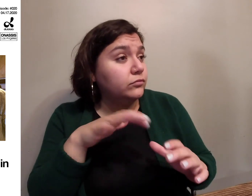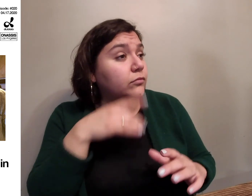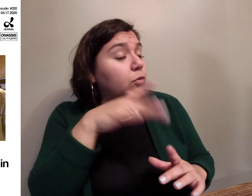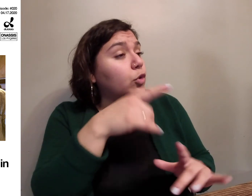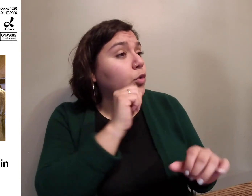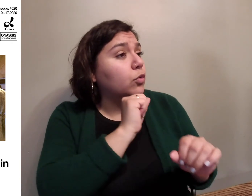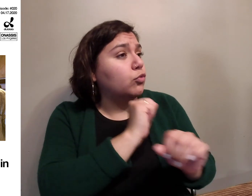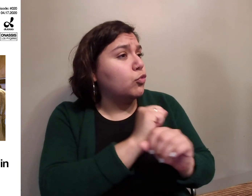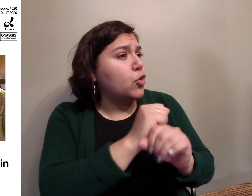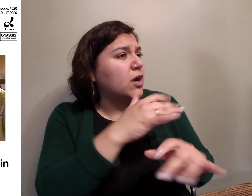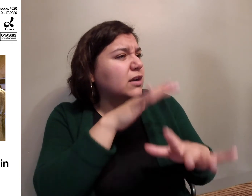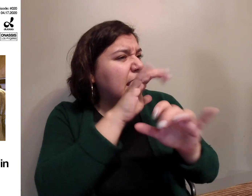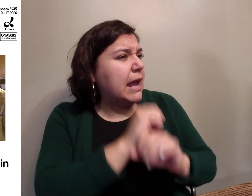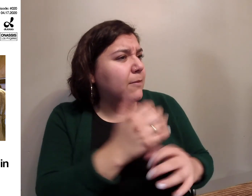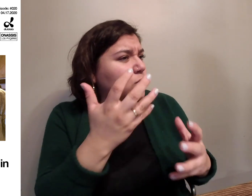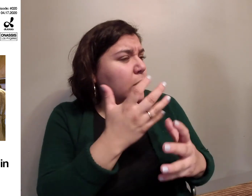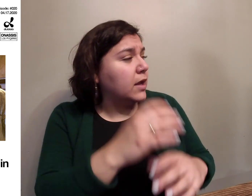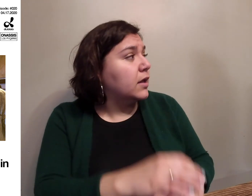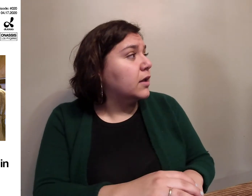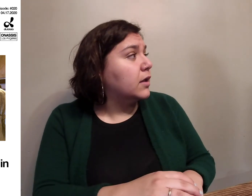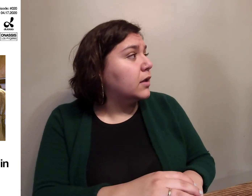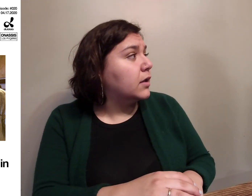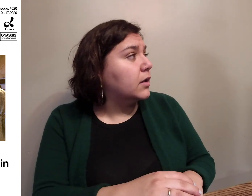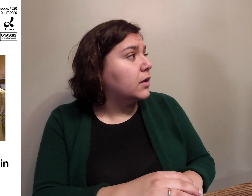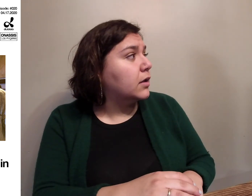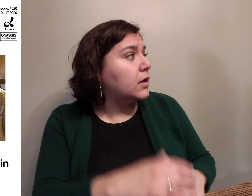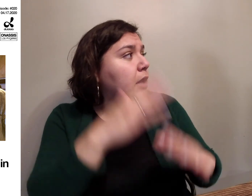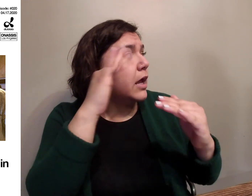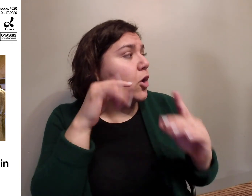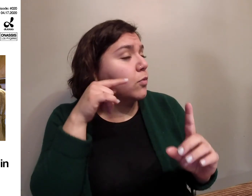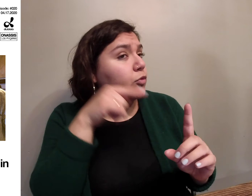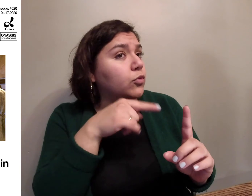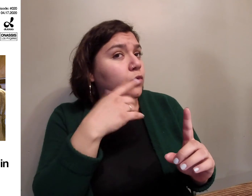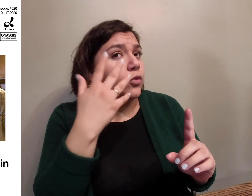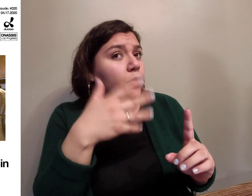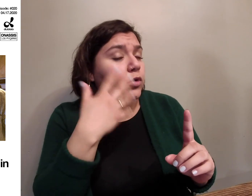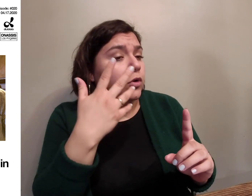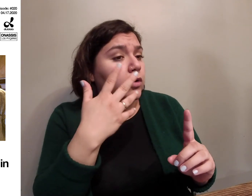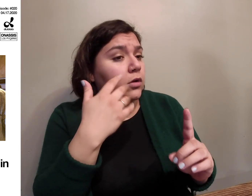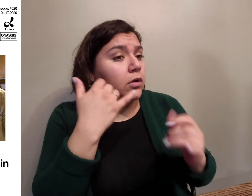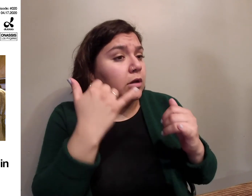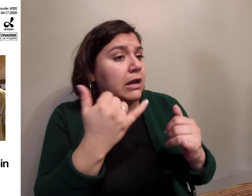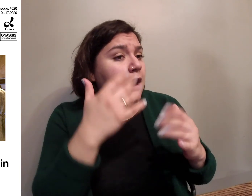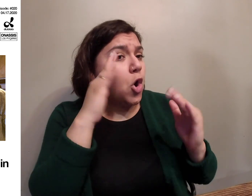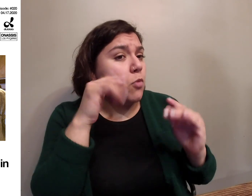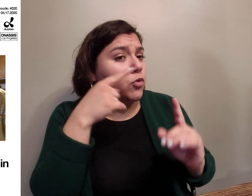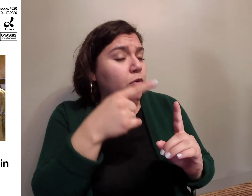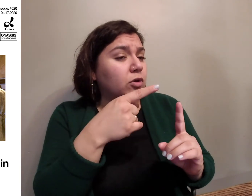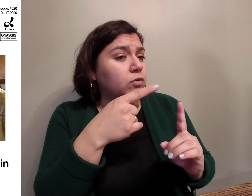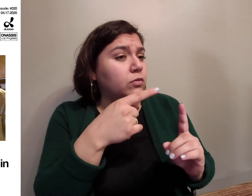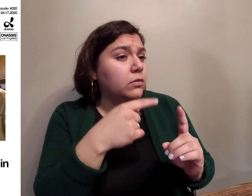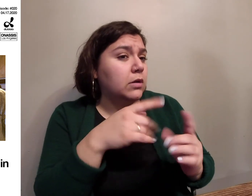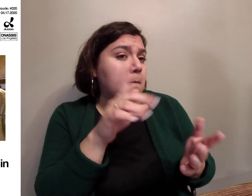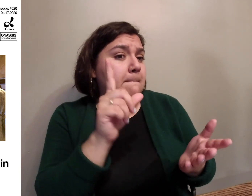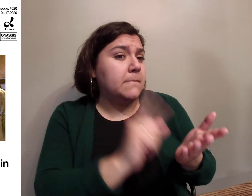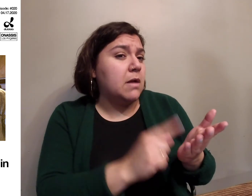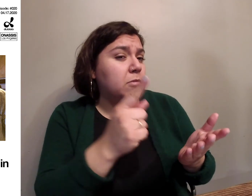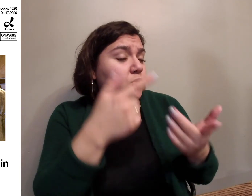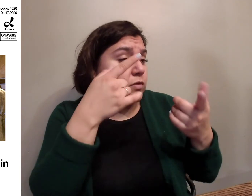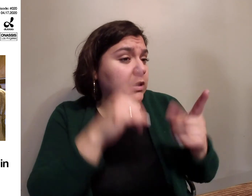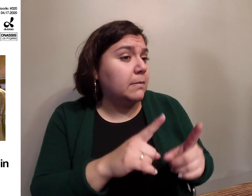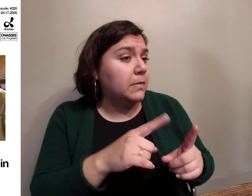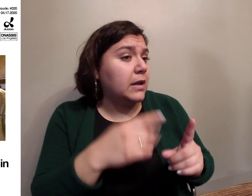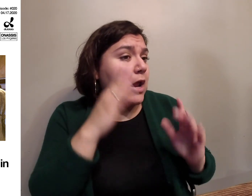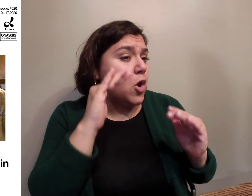and if the book you're going to publish is in the works, and perhaps you can tell us a little